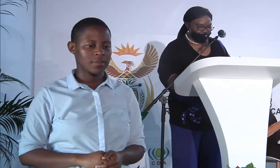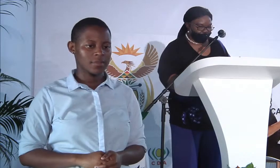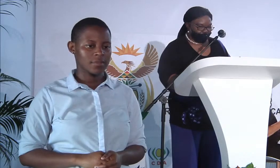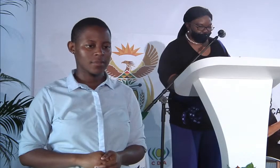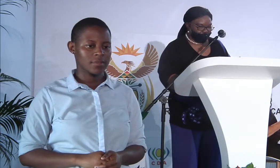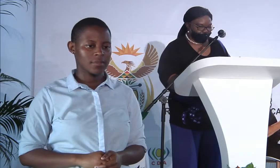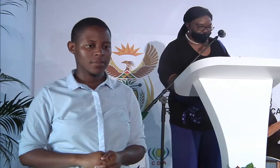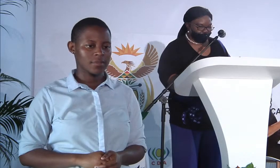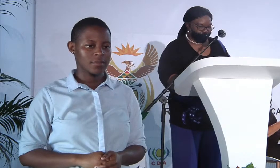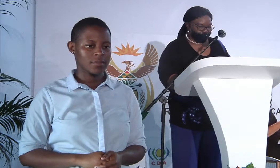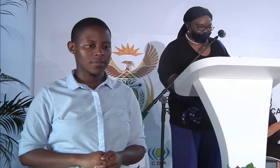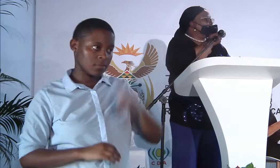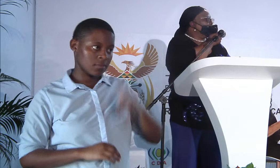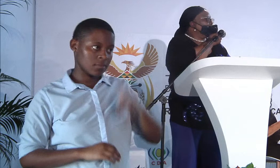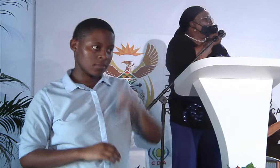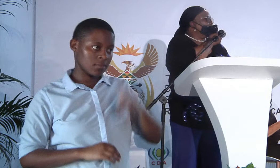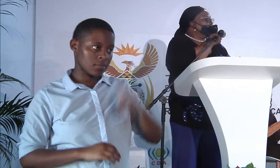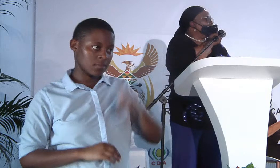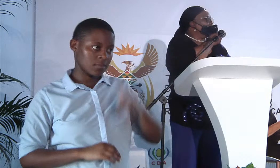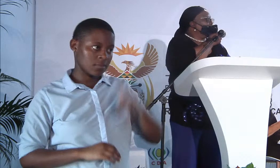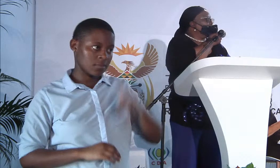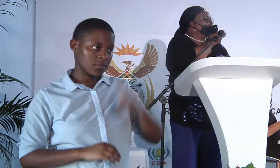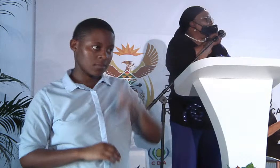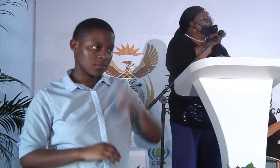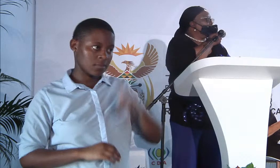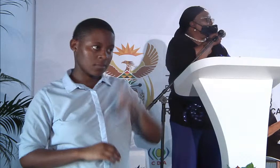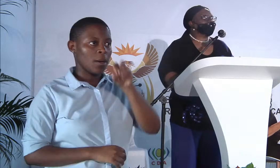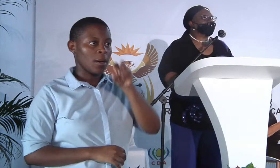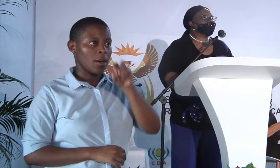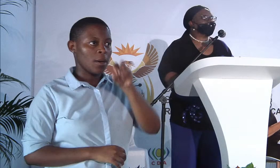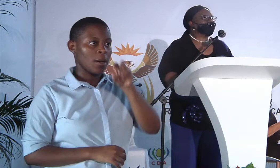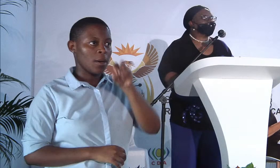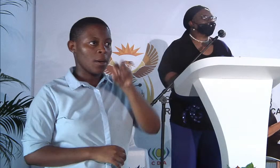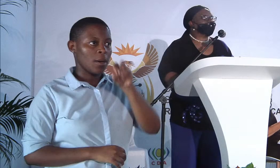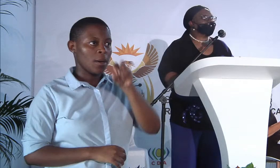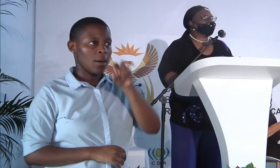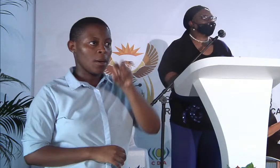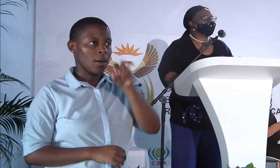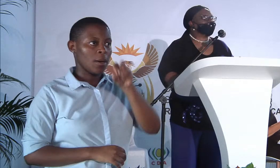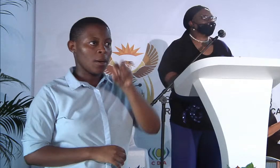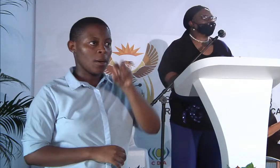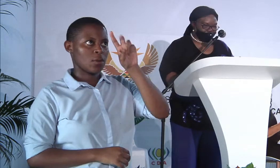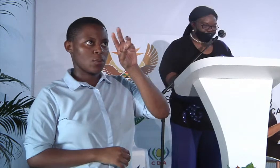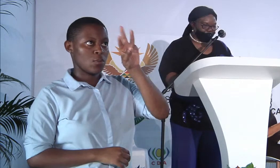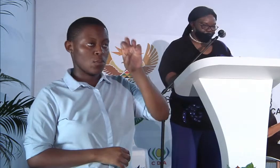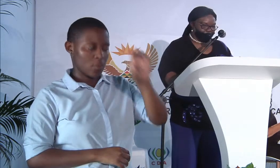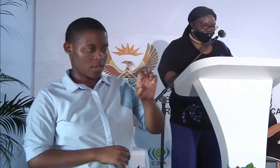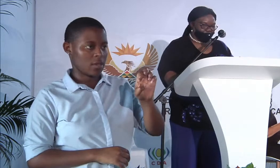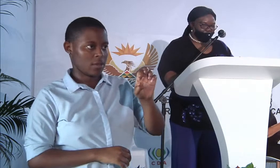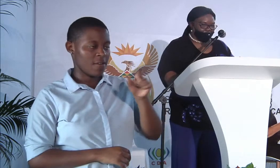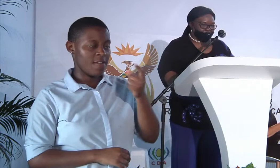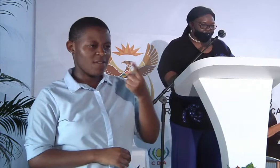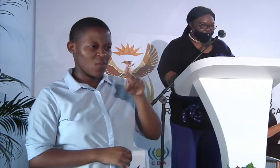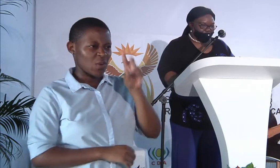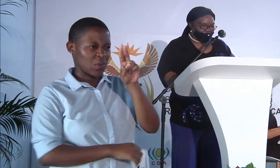Thank you. That was Mr. Mbulawa Mugabe, the country director for UNAIDS.